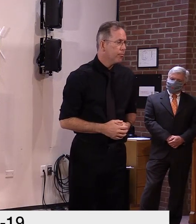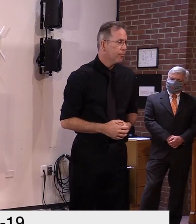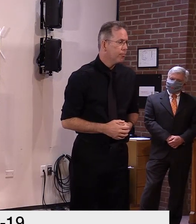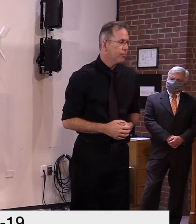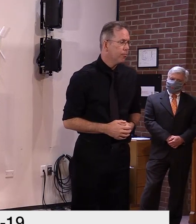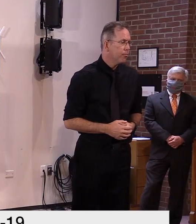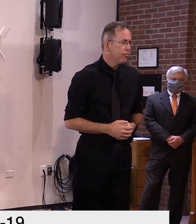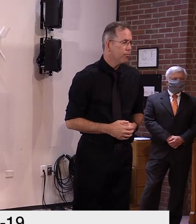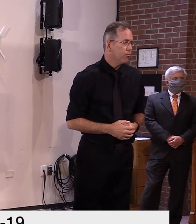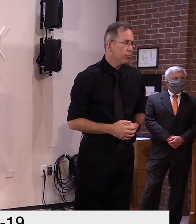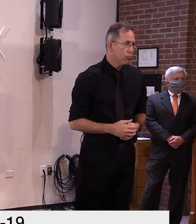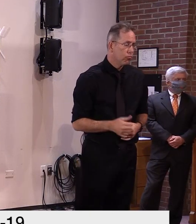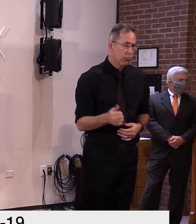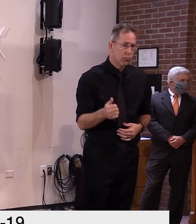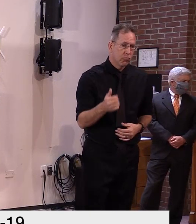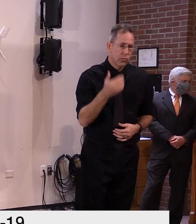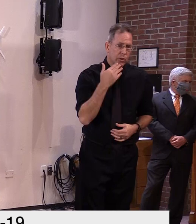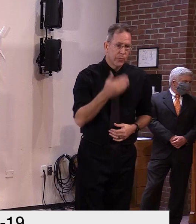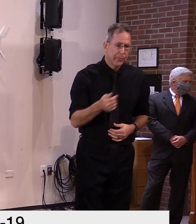Thank you.